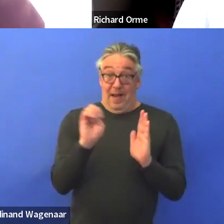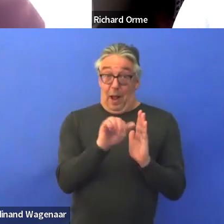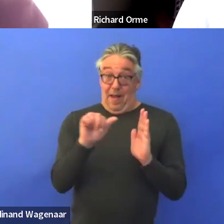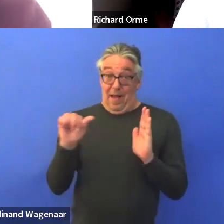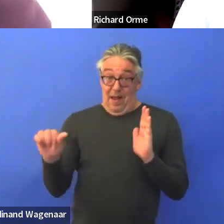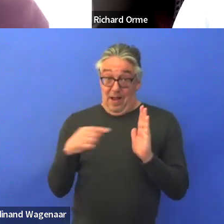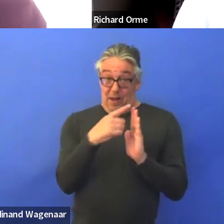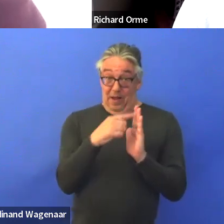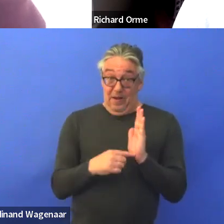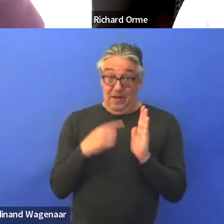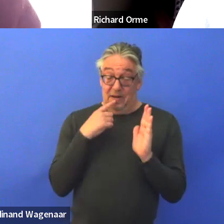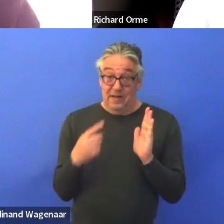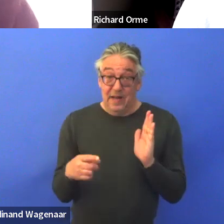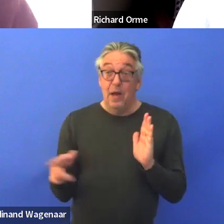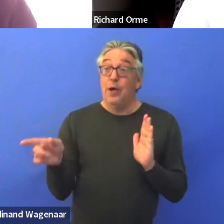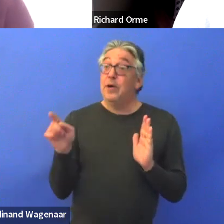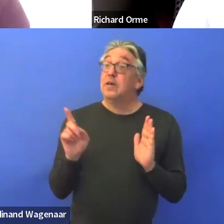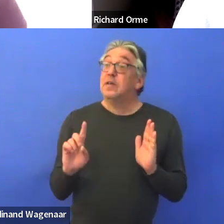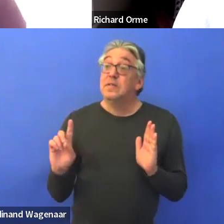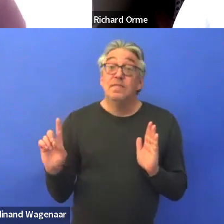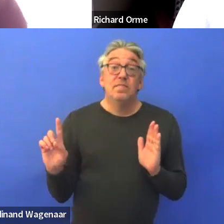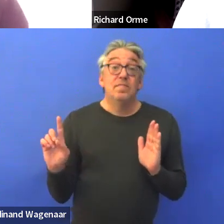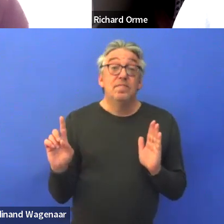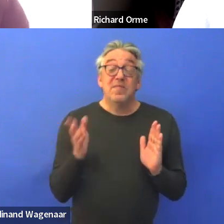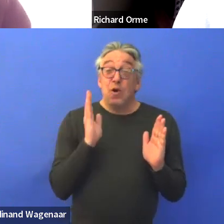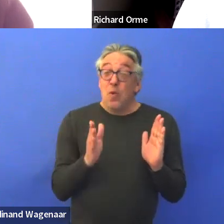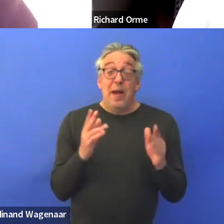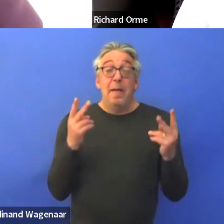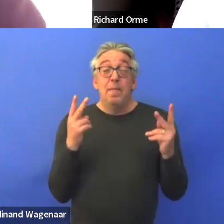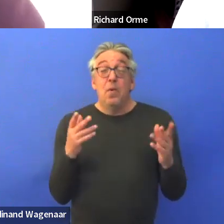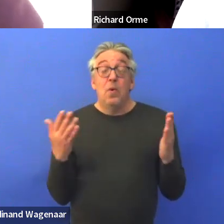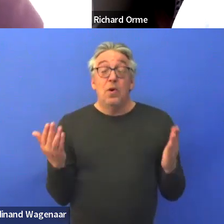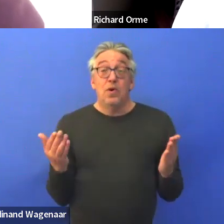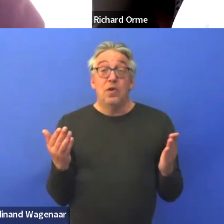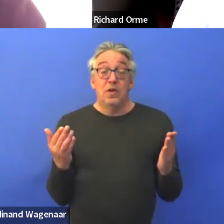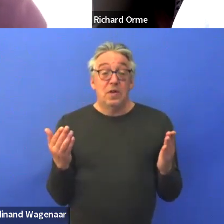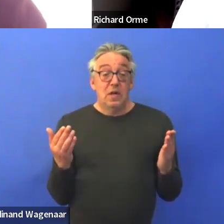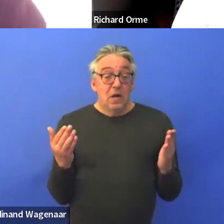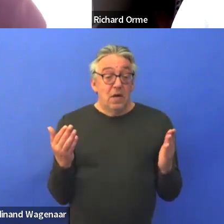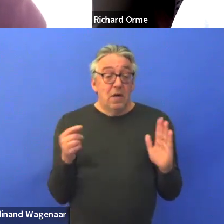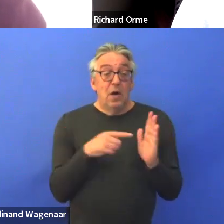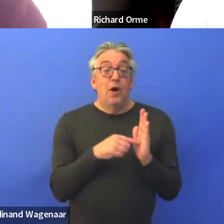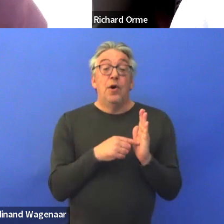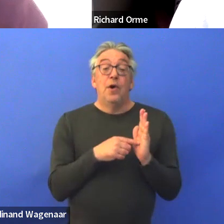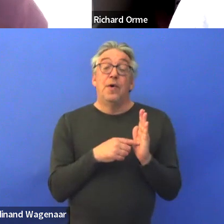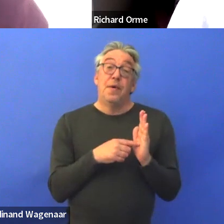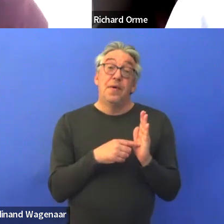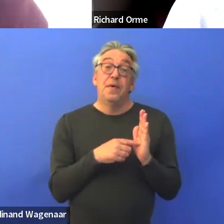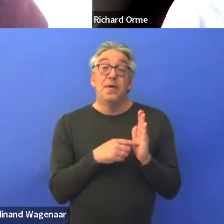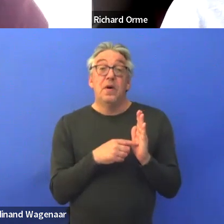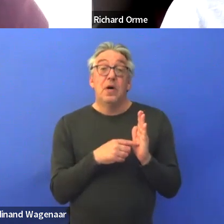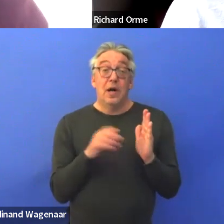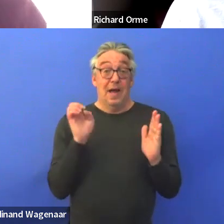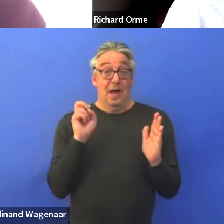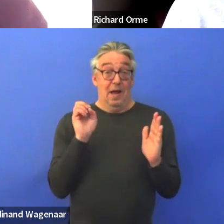in the Accessibility Act, this is what really matters for compliance. The